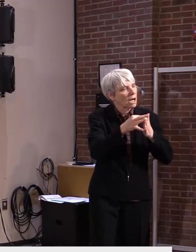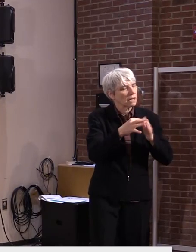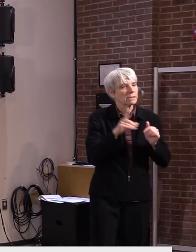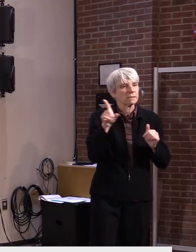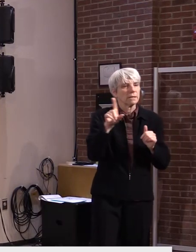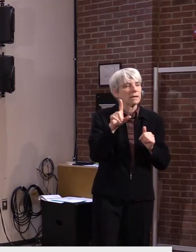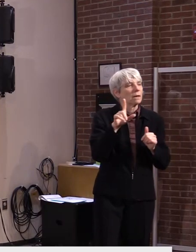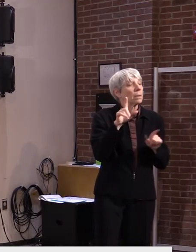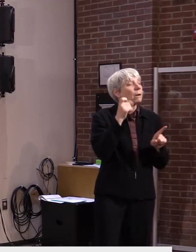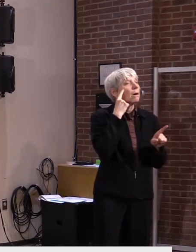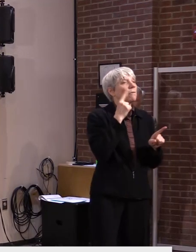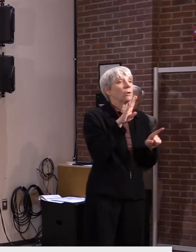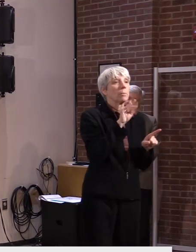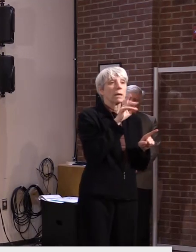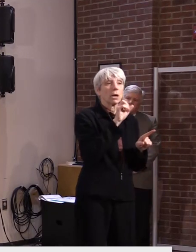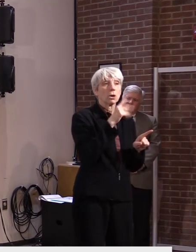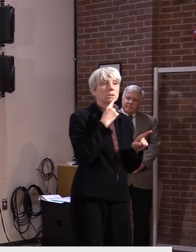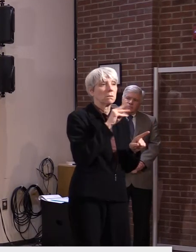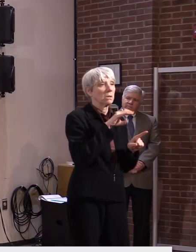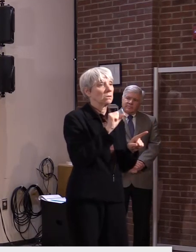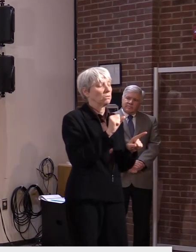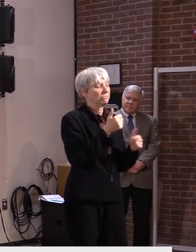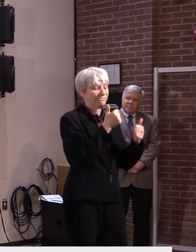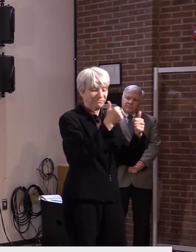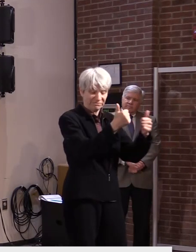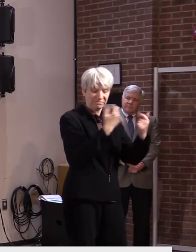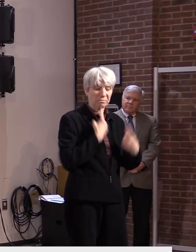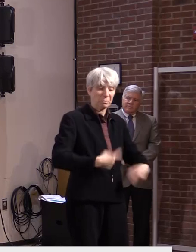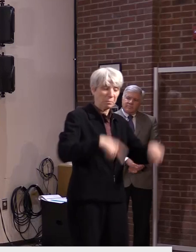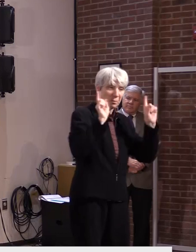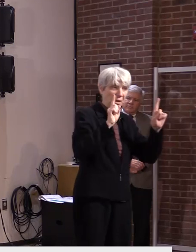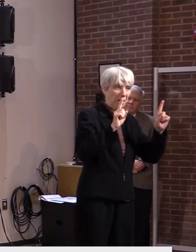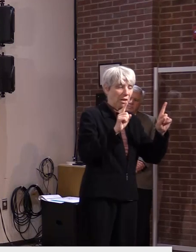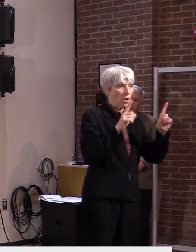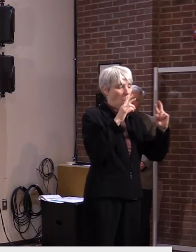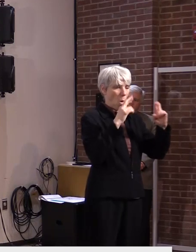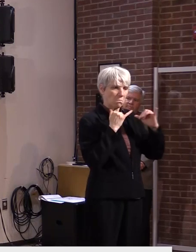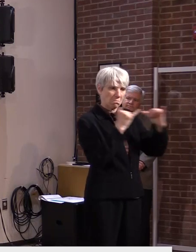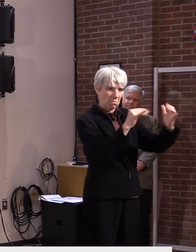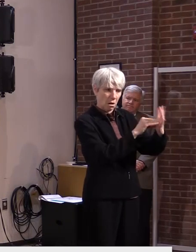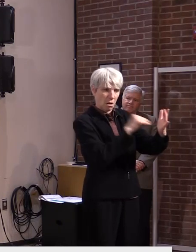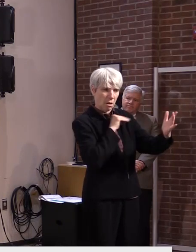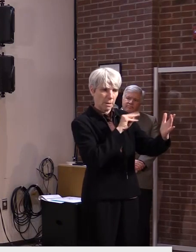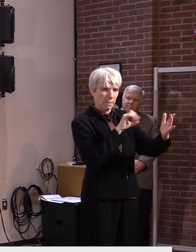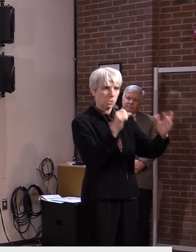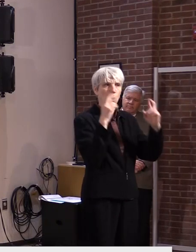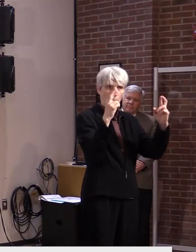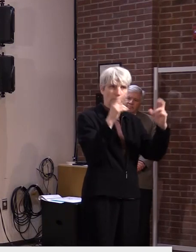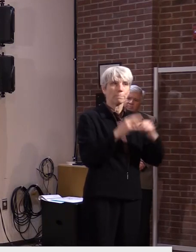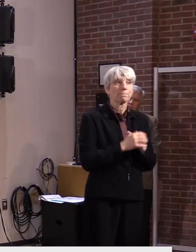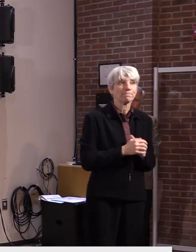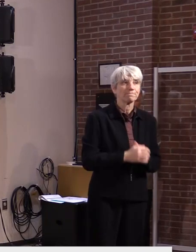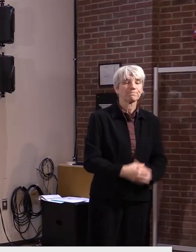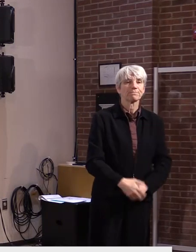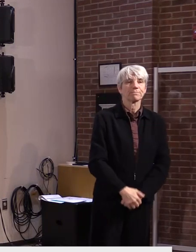said, they've made it work in Massachusetts, and we're hoping to do the same here.